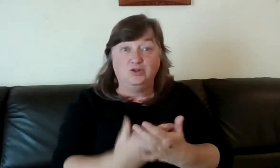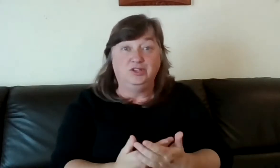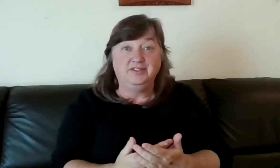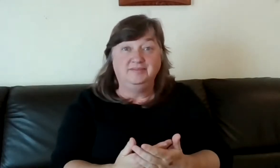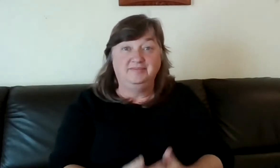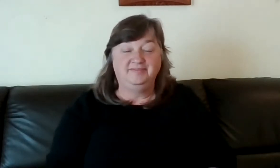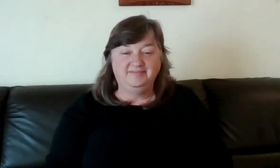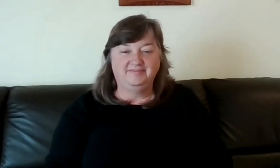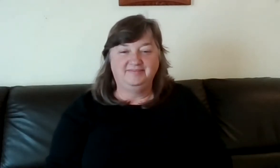Good.